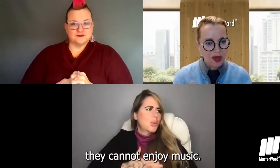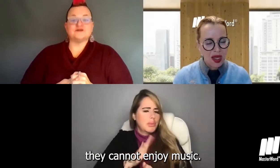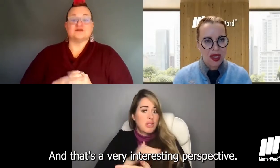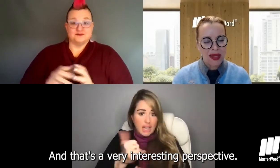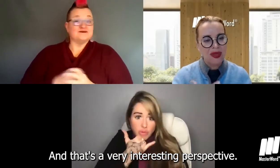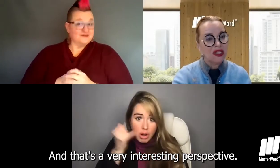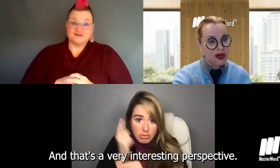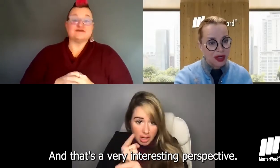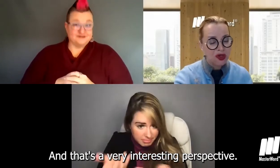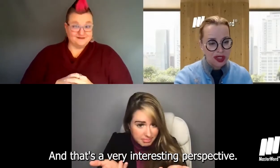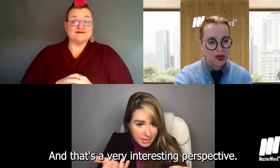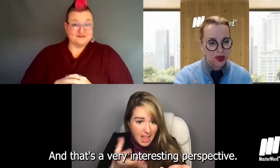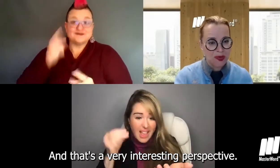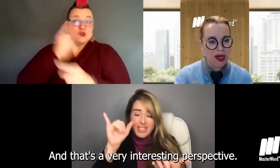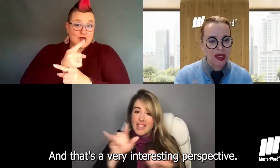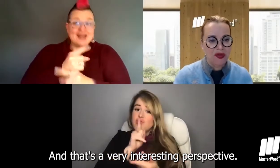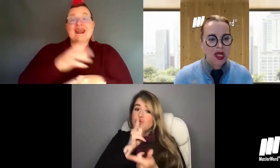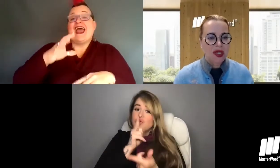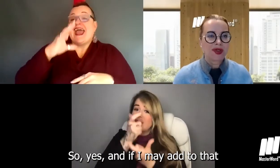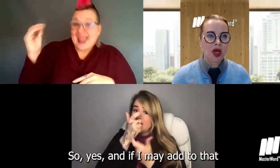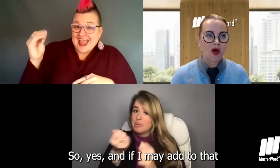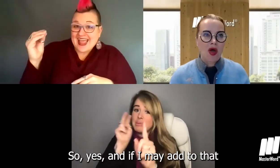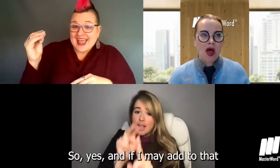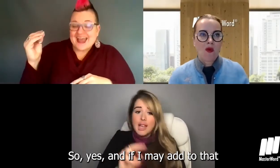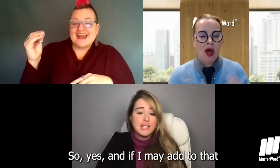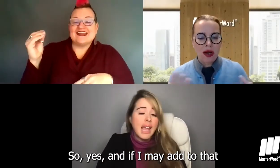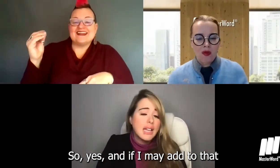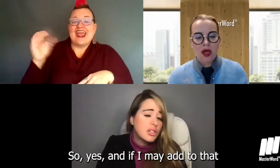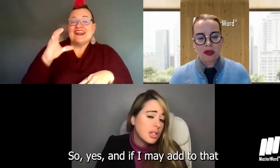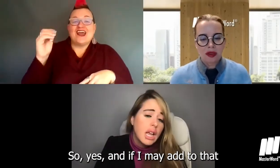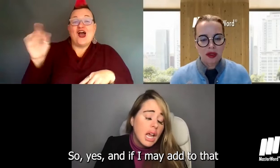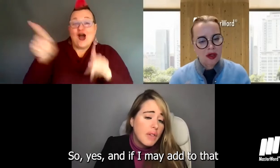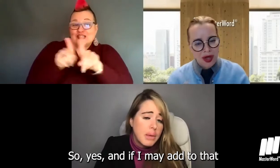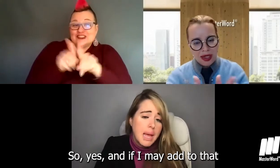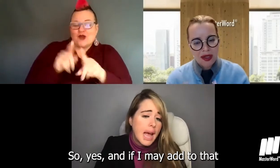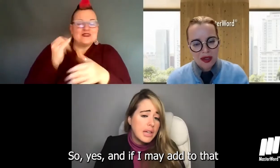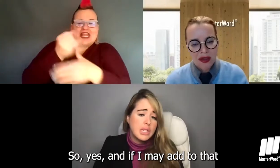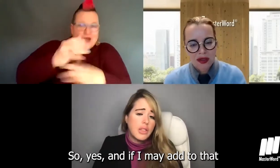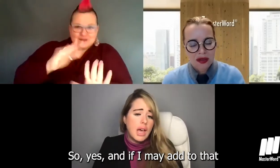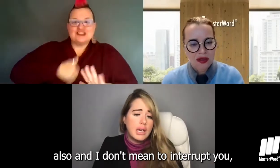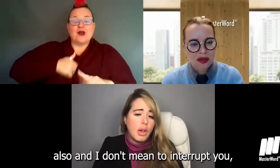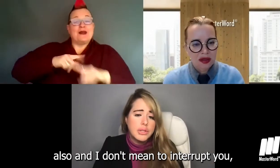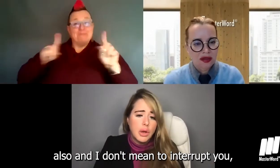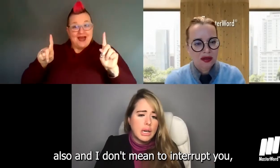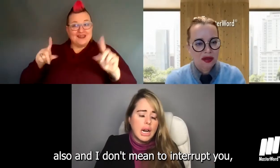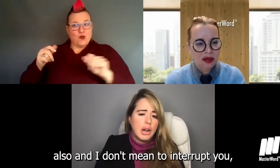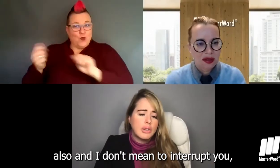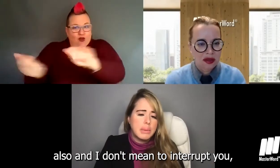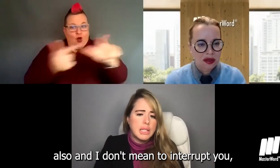And that's very interesting perspective. So, yes. And if I may add to that also, and I don't mean to